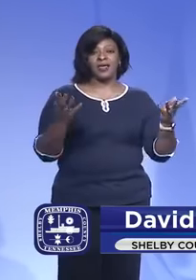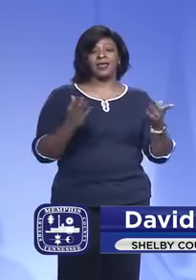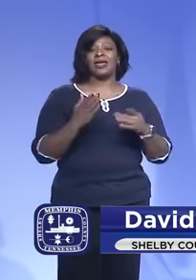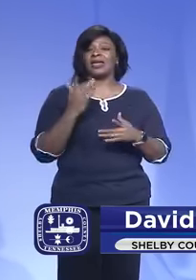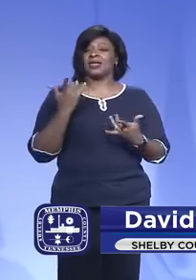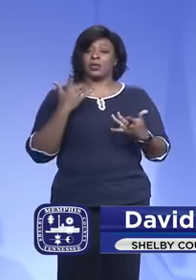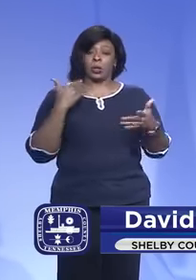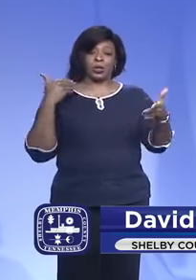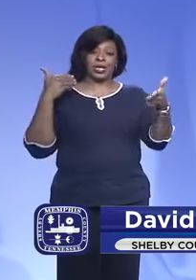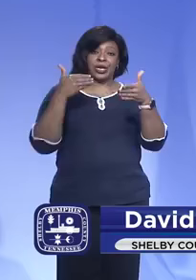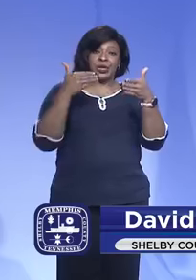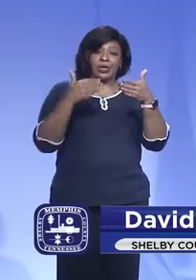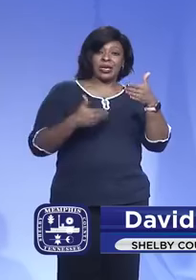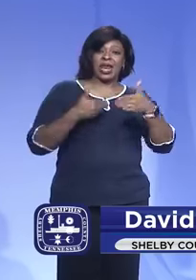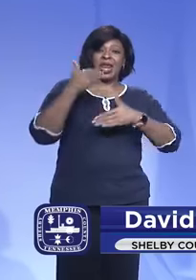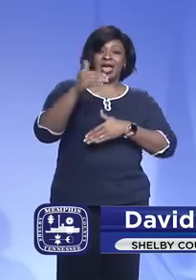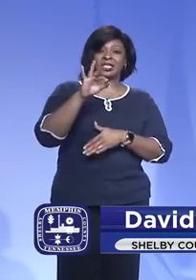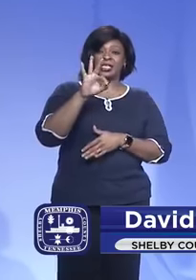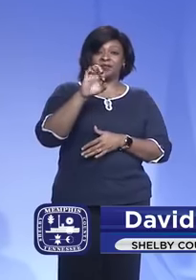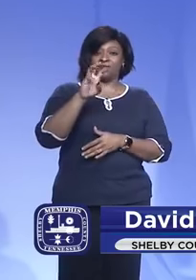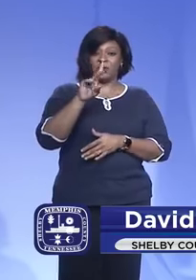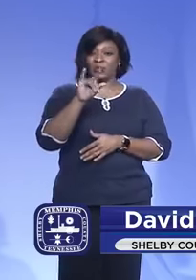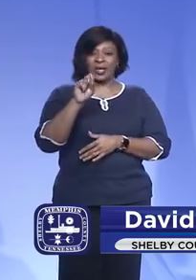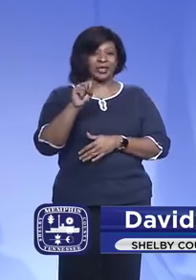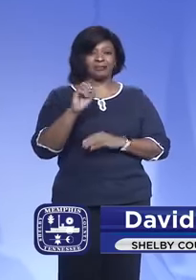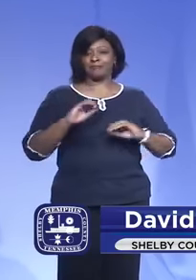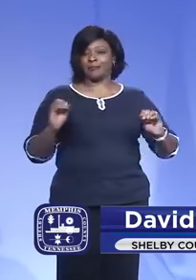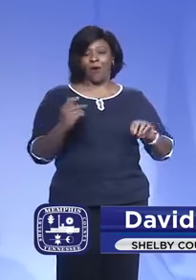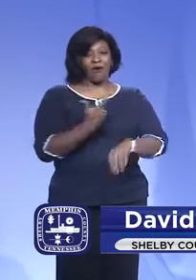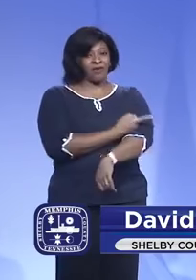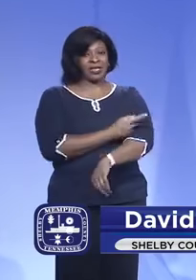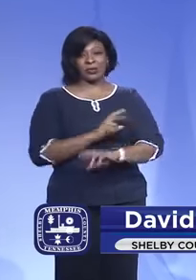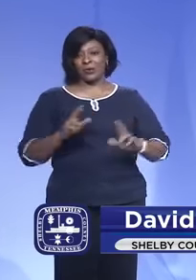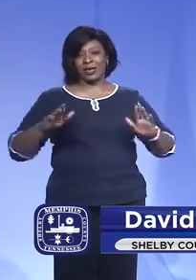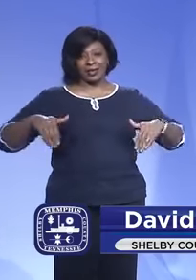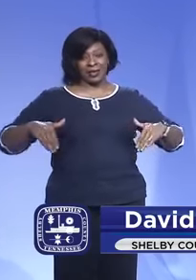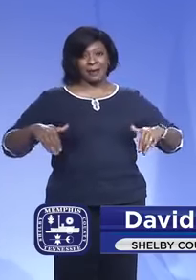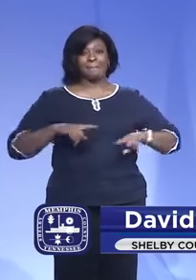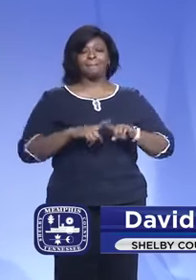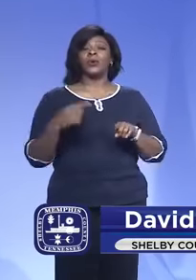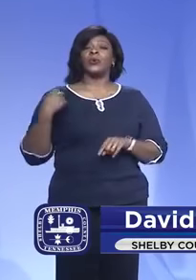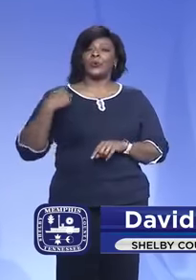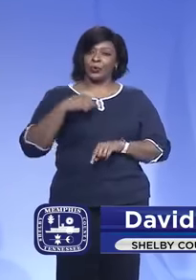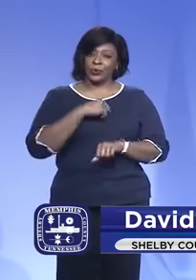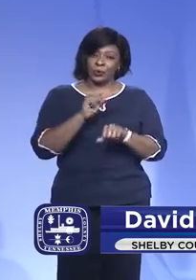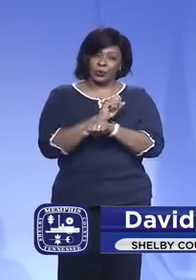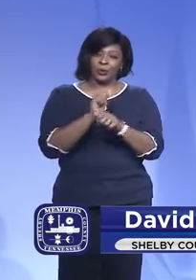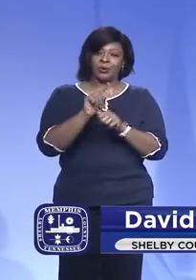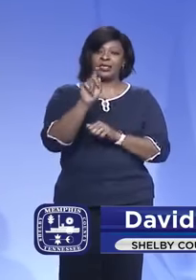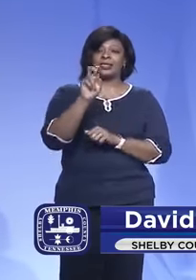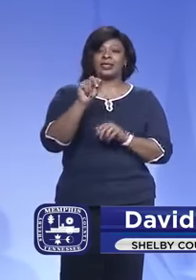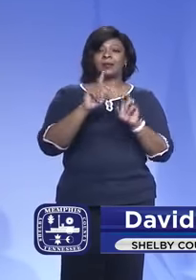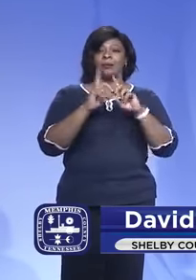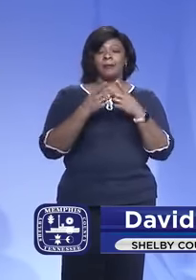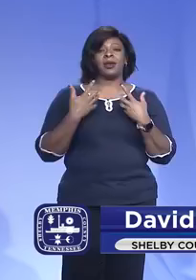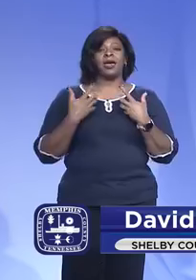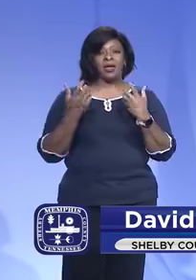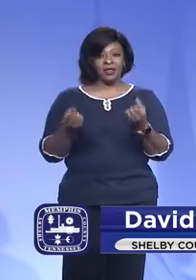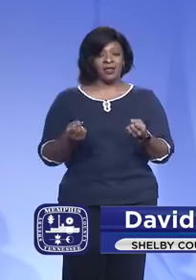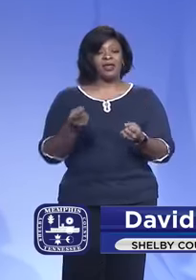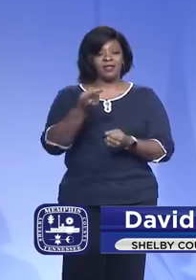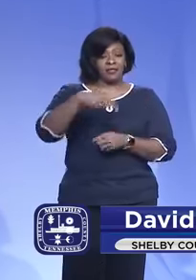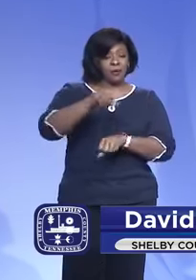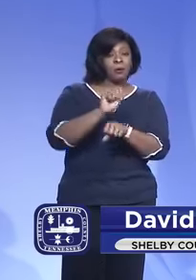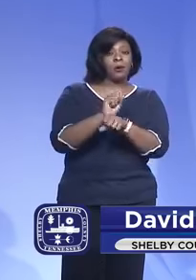near term, in the next few days, for instance, there's not going to be any vaccine available. But we are working with Tennessee Department of Health, and they